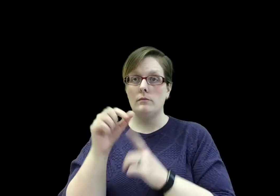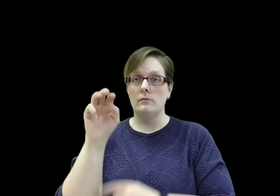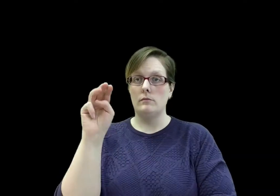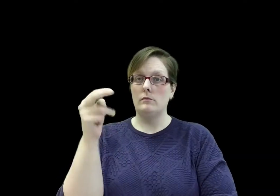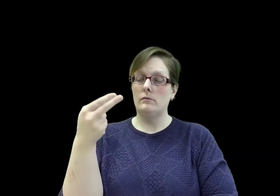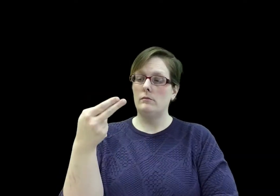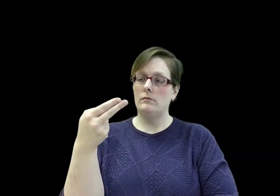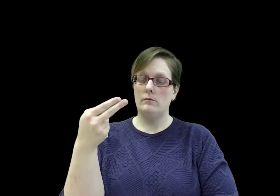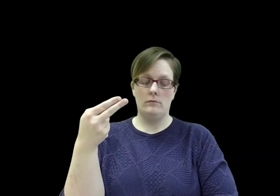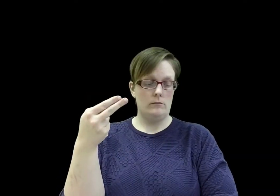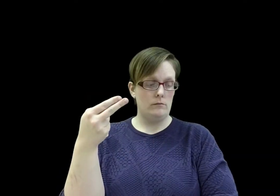Another word is